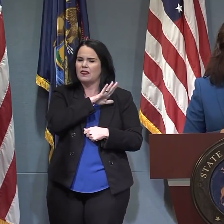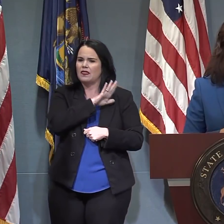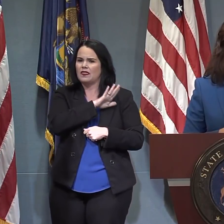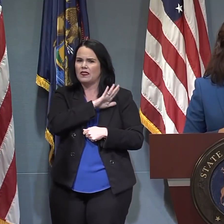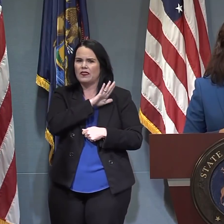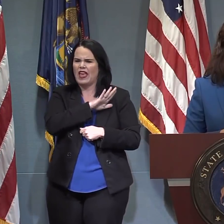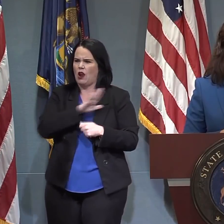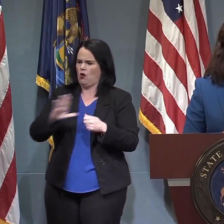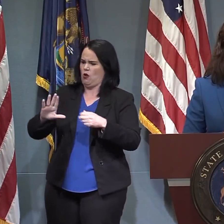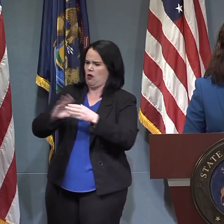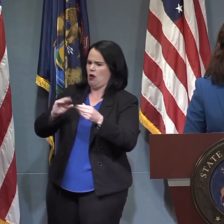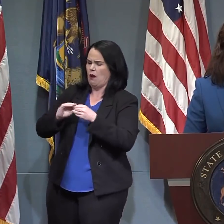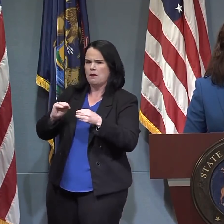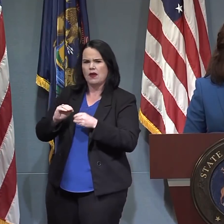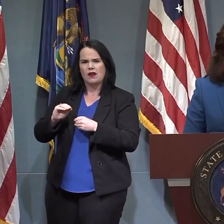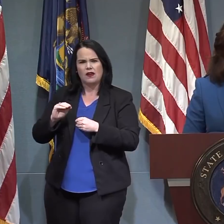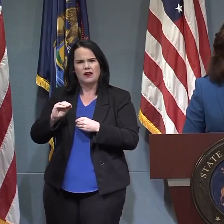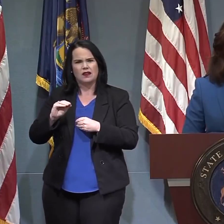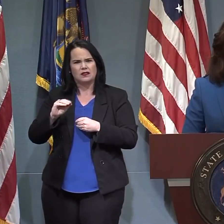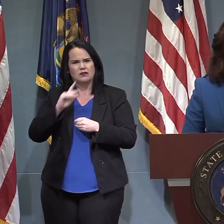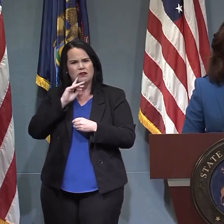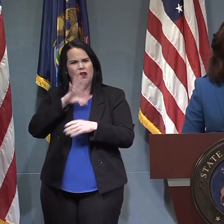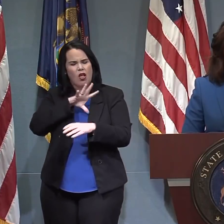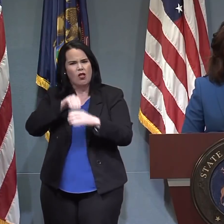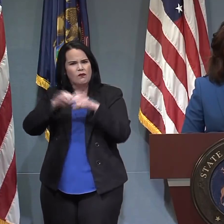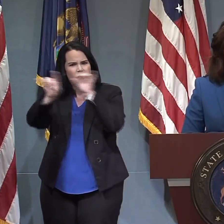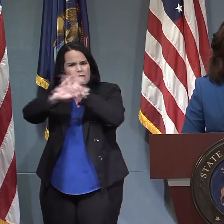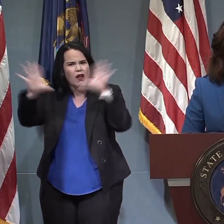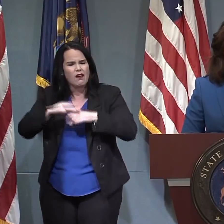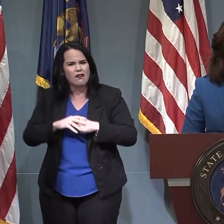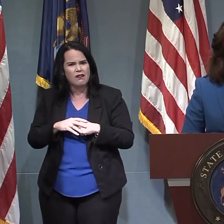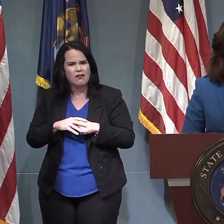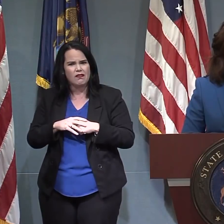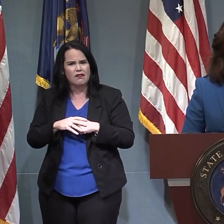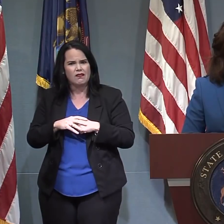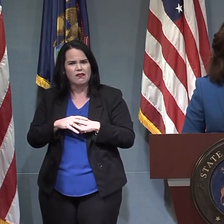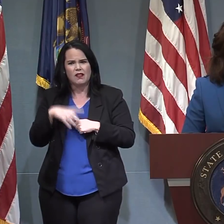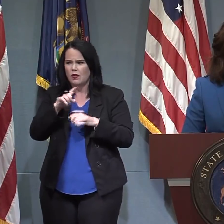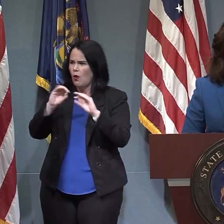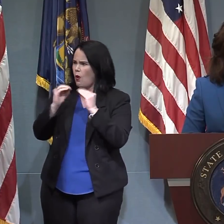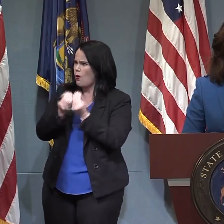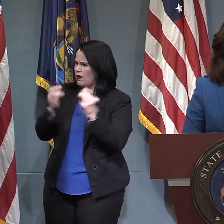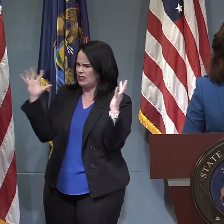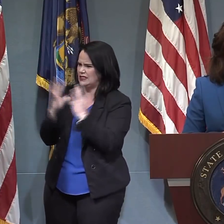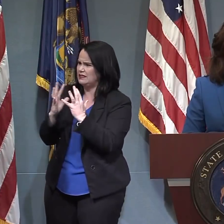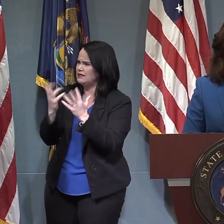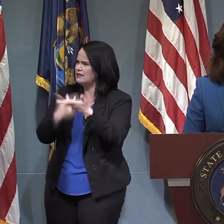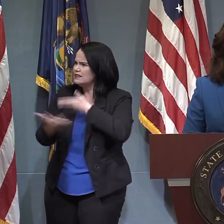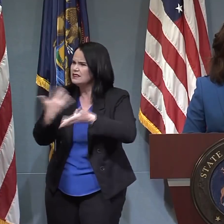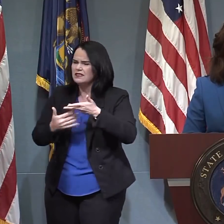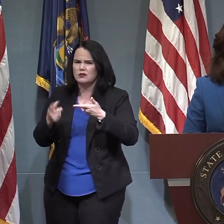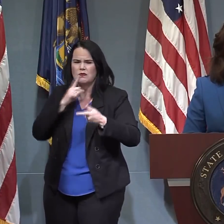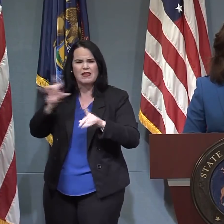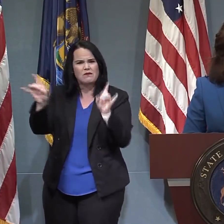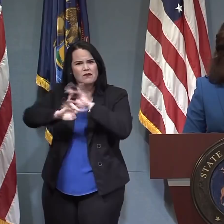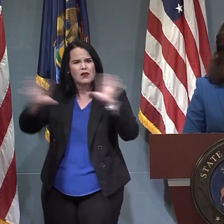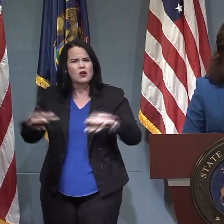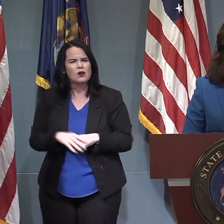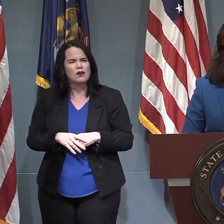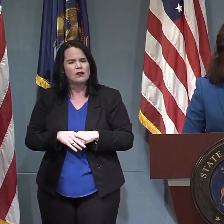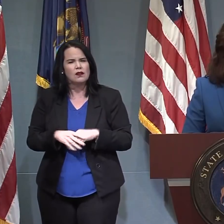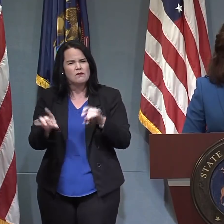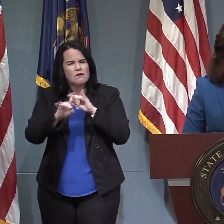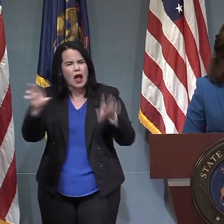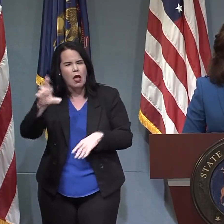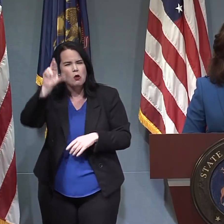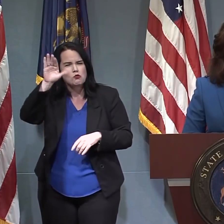extreme comments that are being made around these organizations and groups that are coming together. The violent, racist,